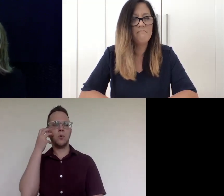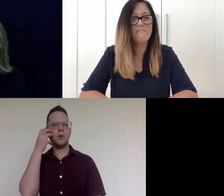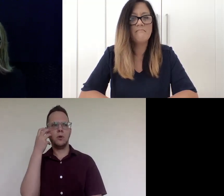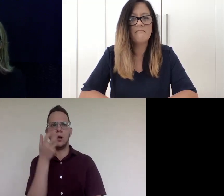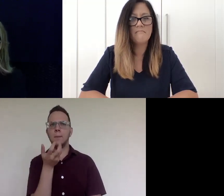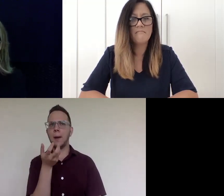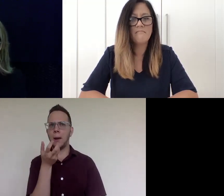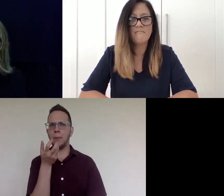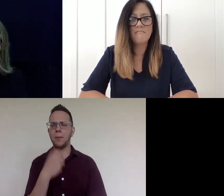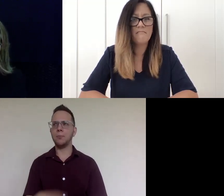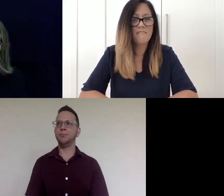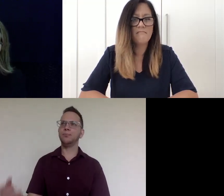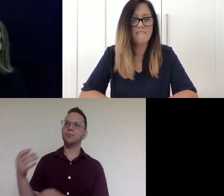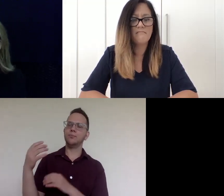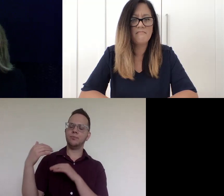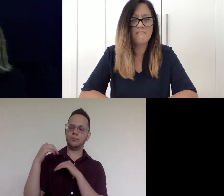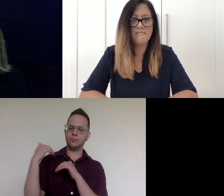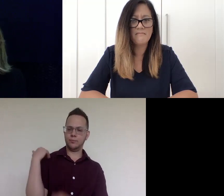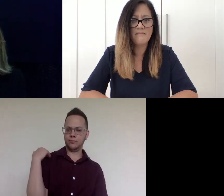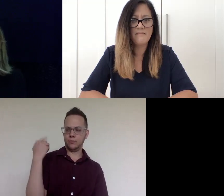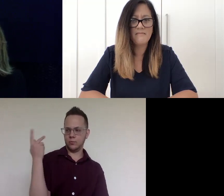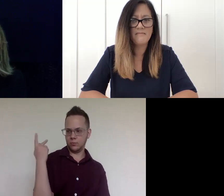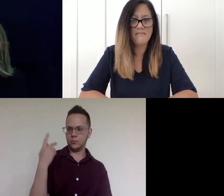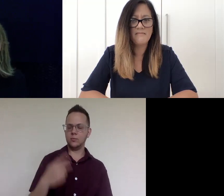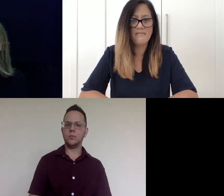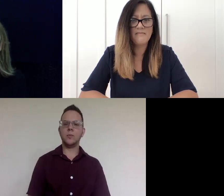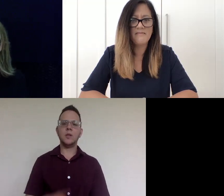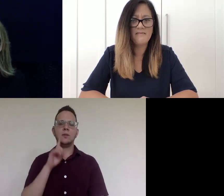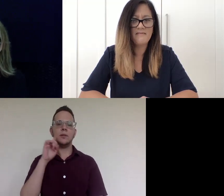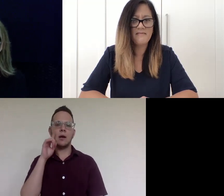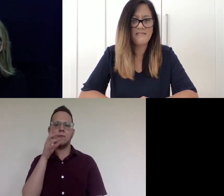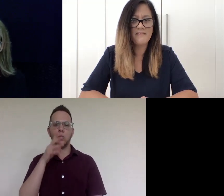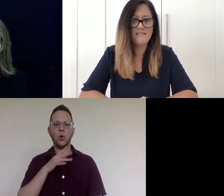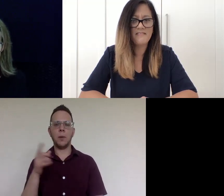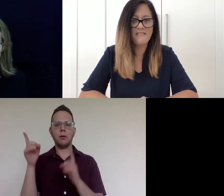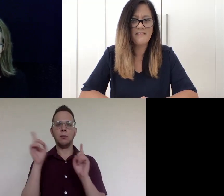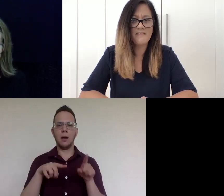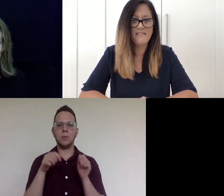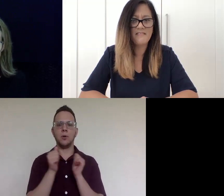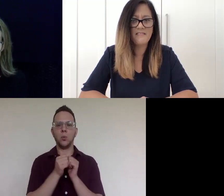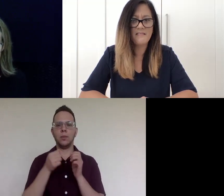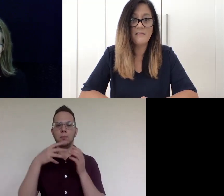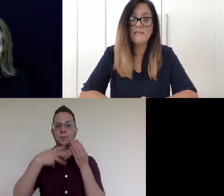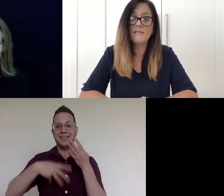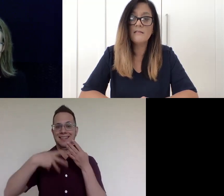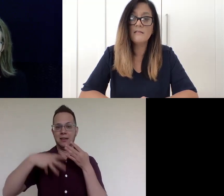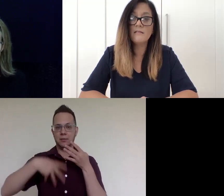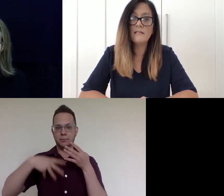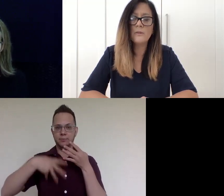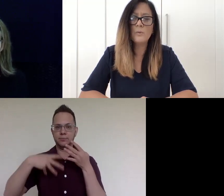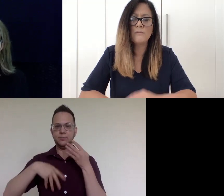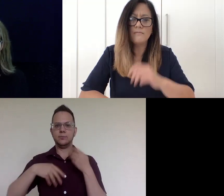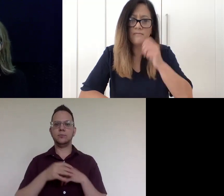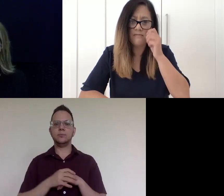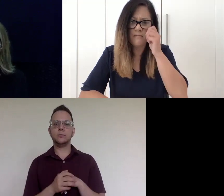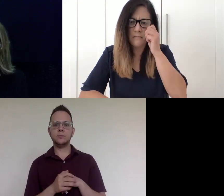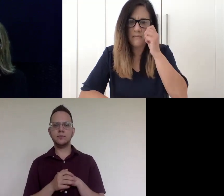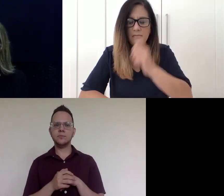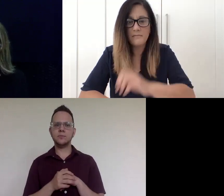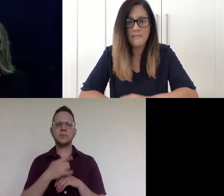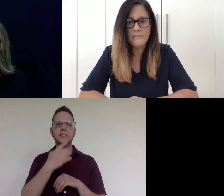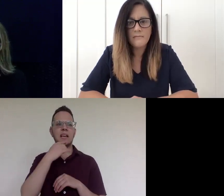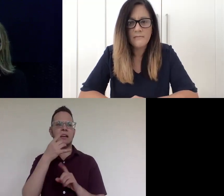And an ambulance pulled up to the hospital. Or actually, we got the call first, and it was a deaf woman who was